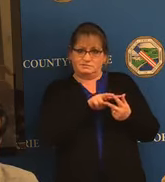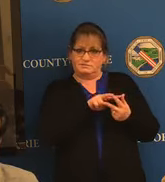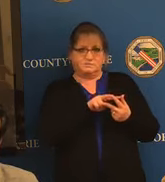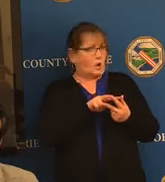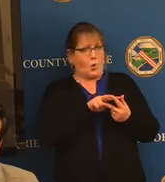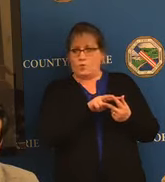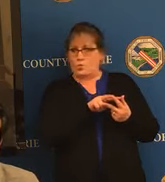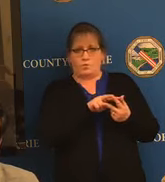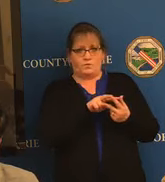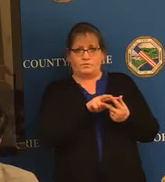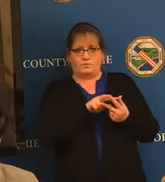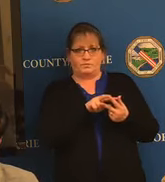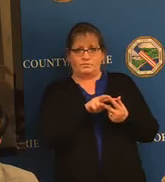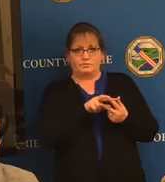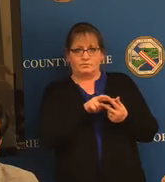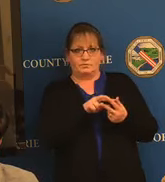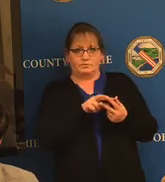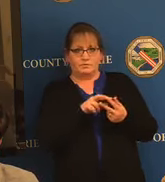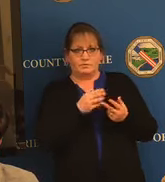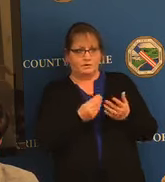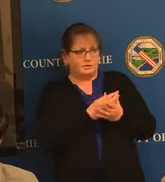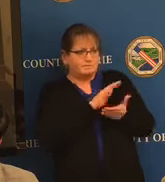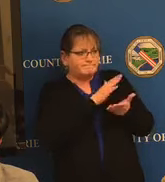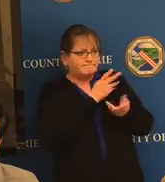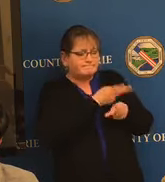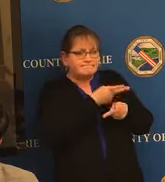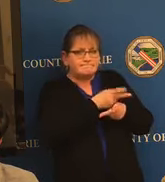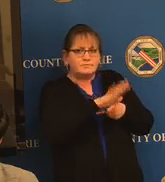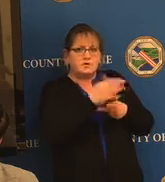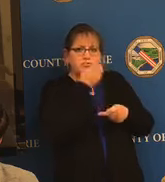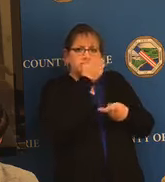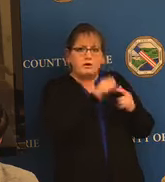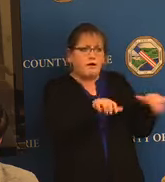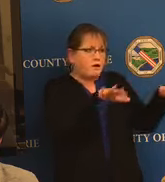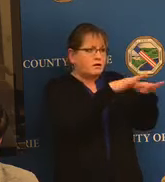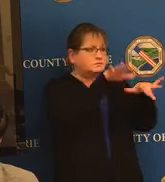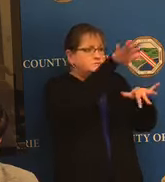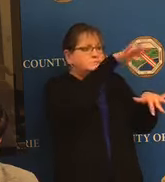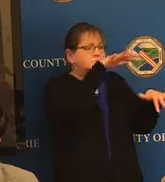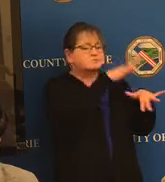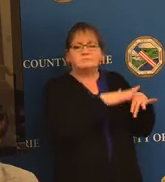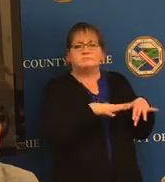answer is no. They're not essential work at this time. They are not included